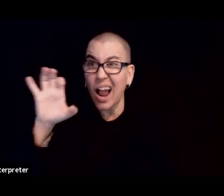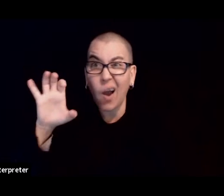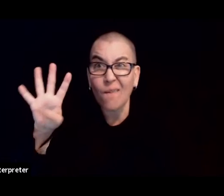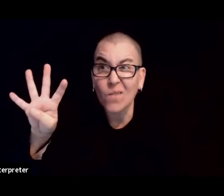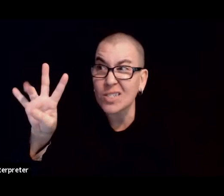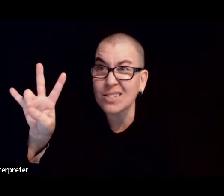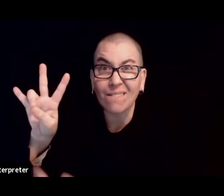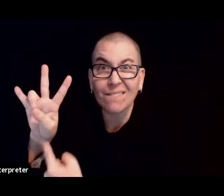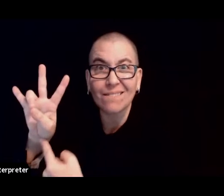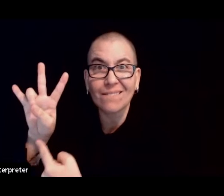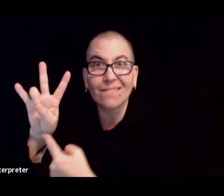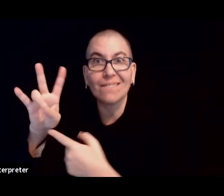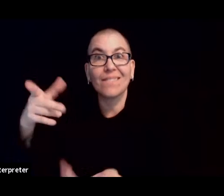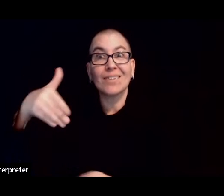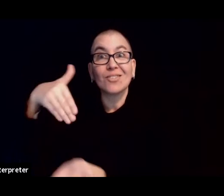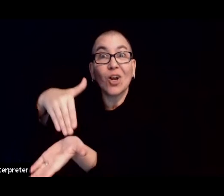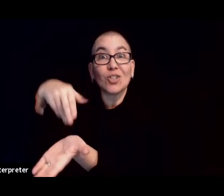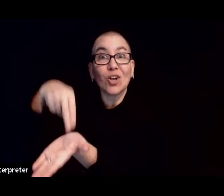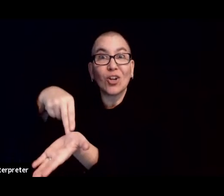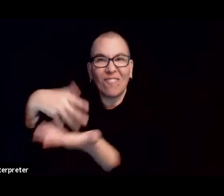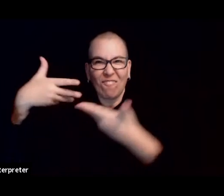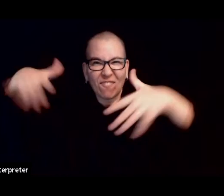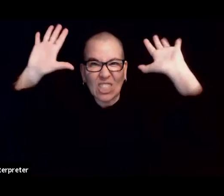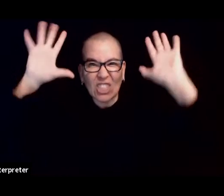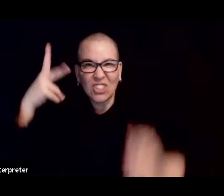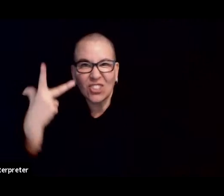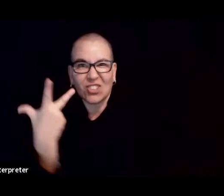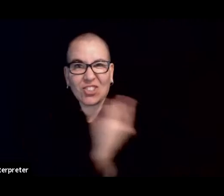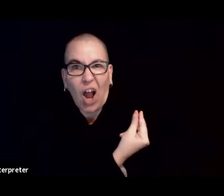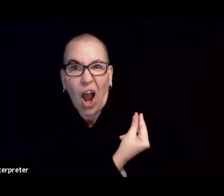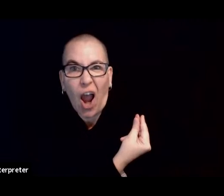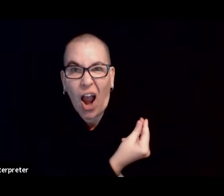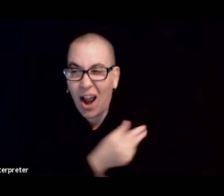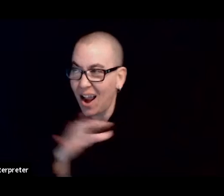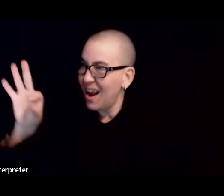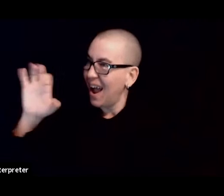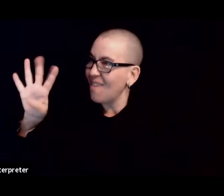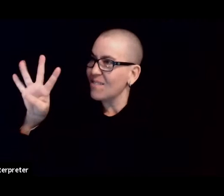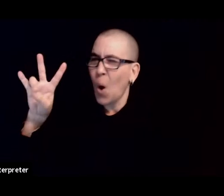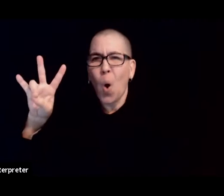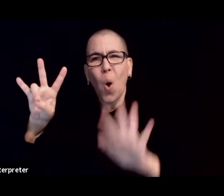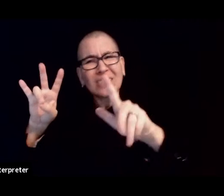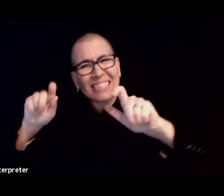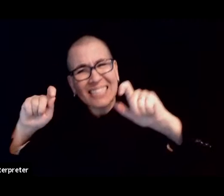really a number worth pointing out and being excited about.